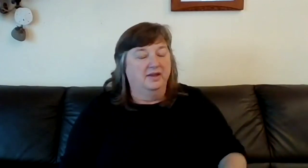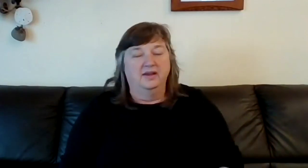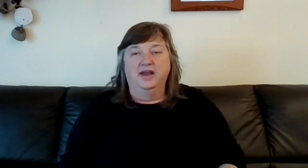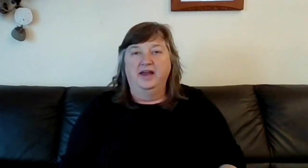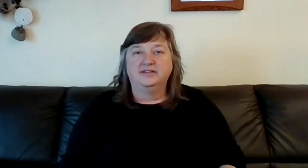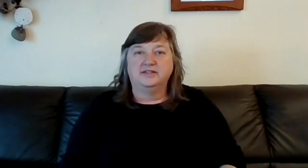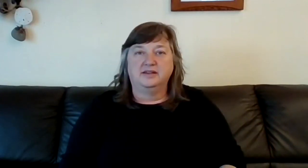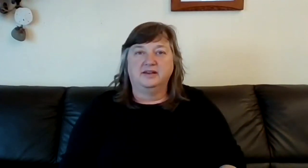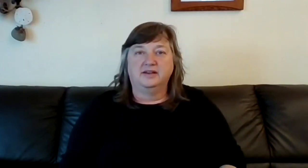And